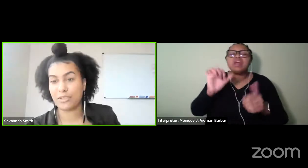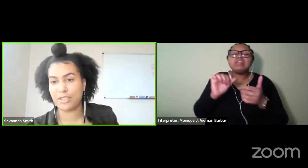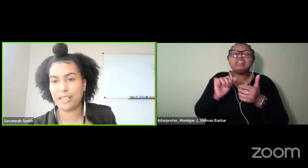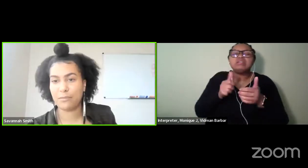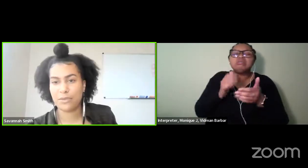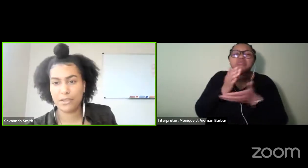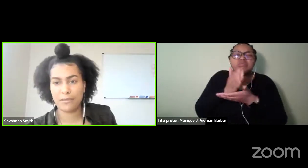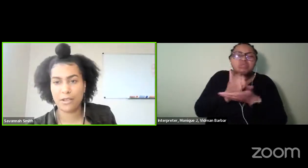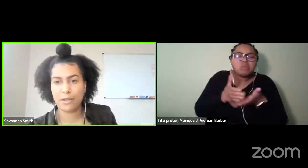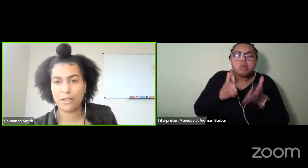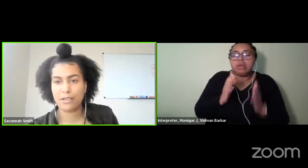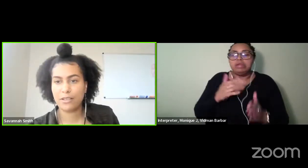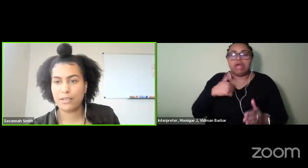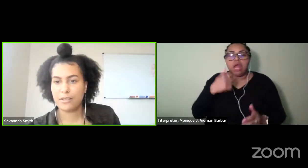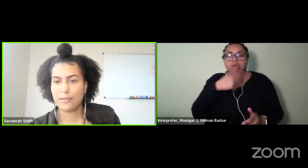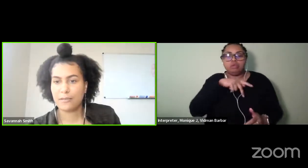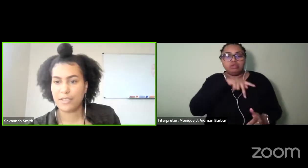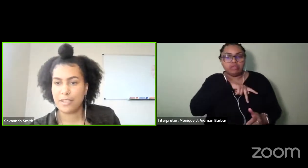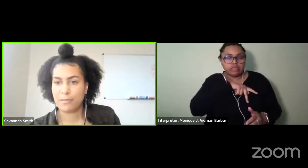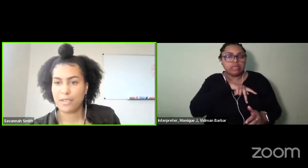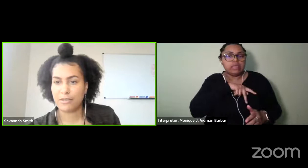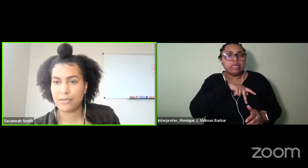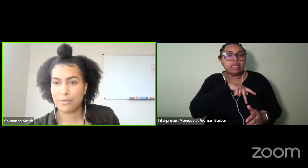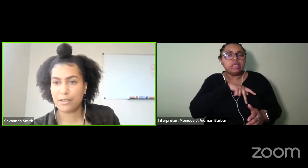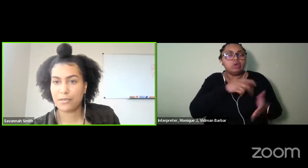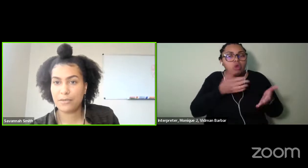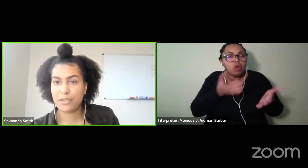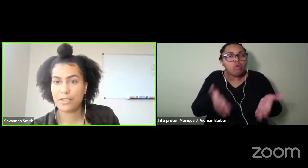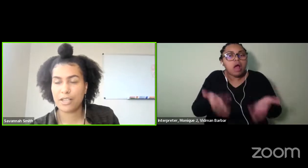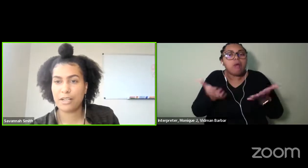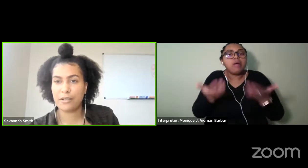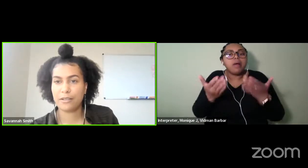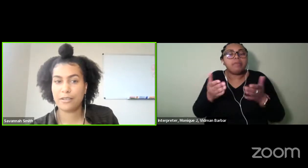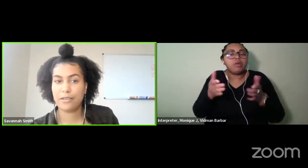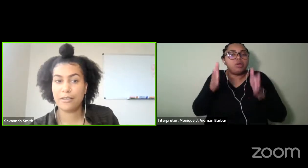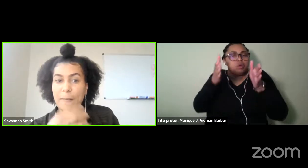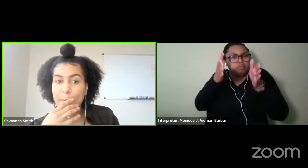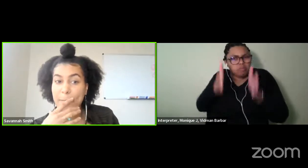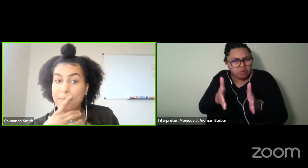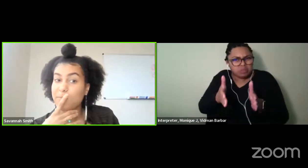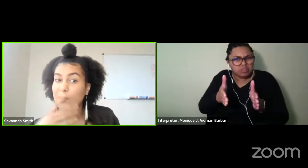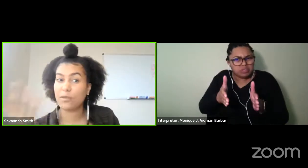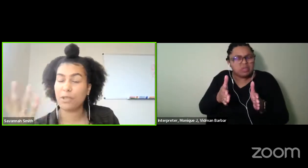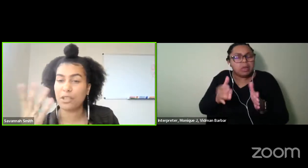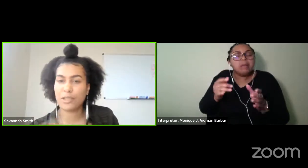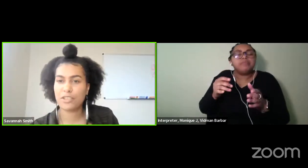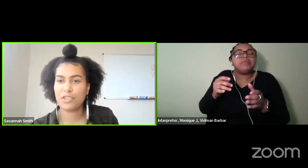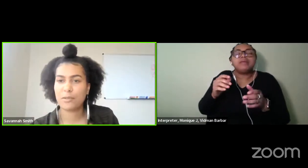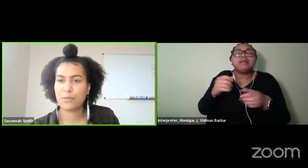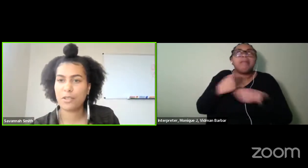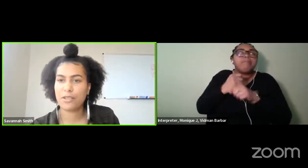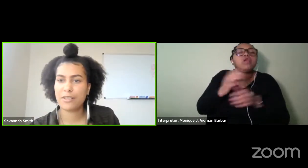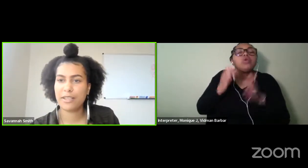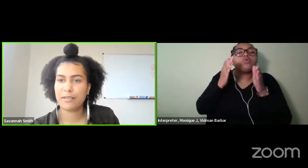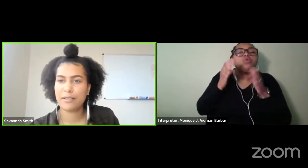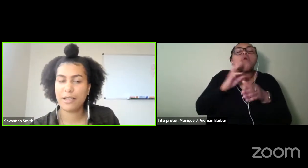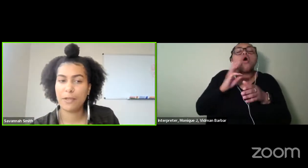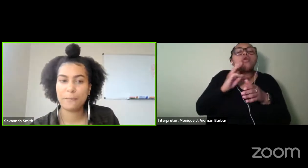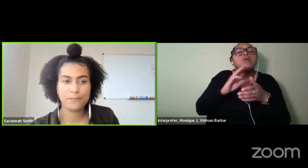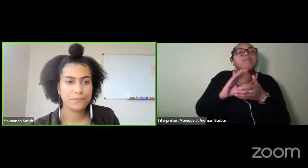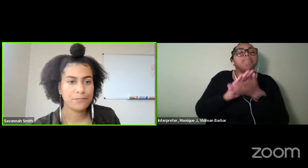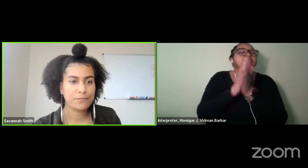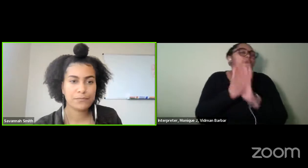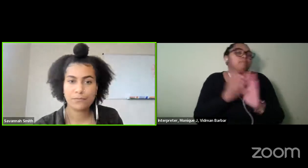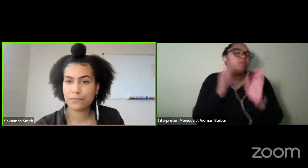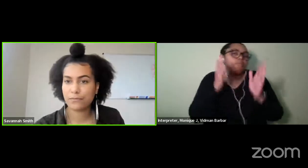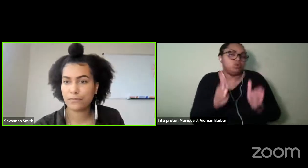I personally kind of personify water. And does anybody else want to share what their relationship to water is like in that way?